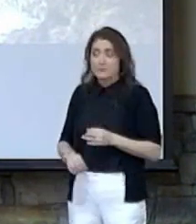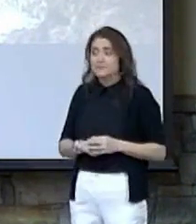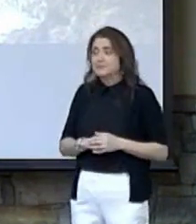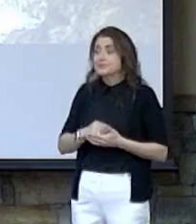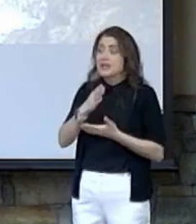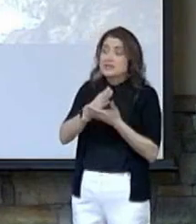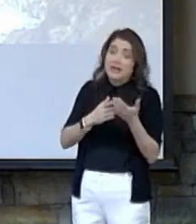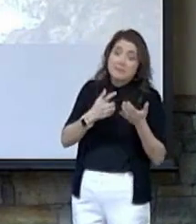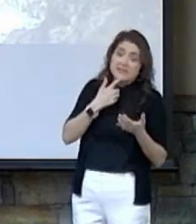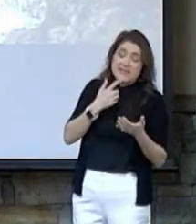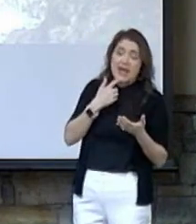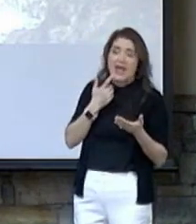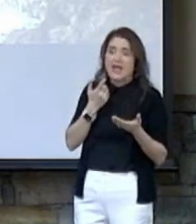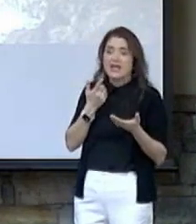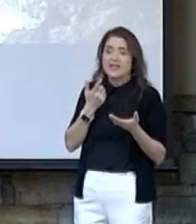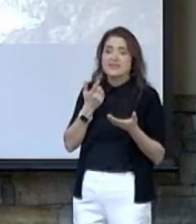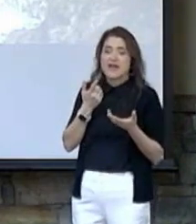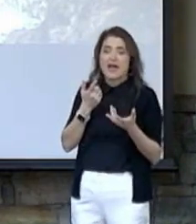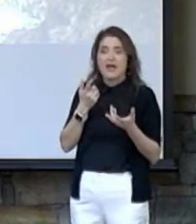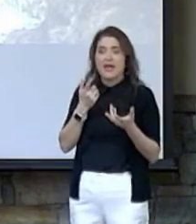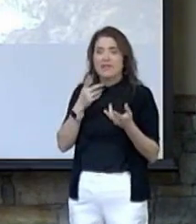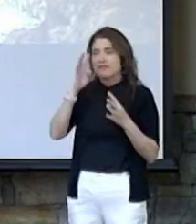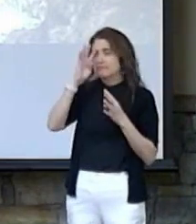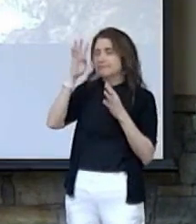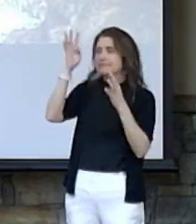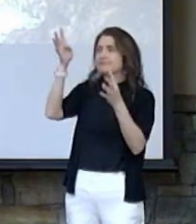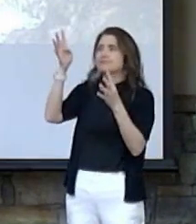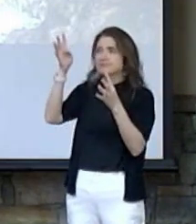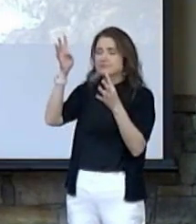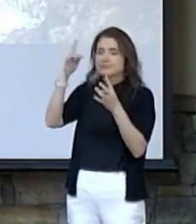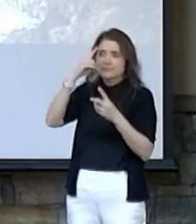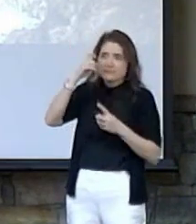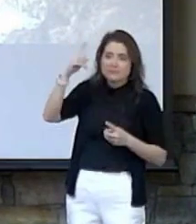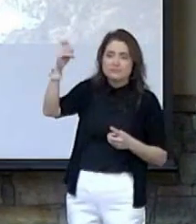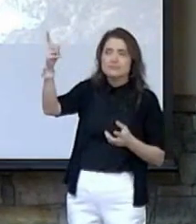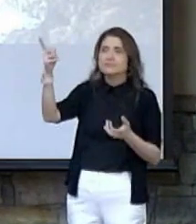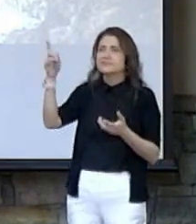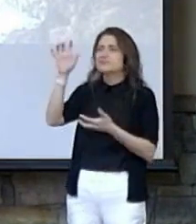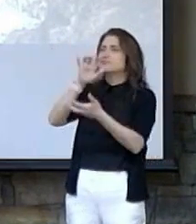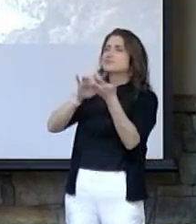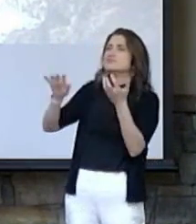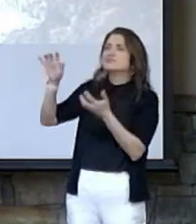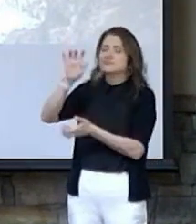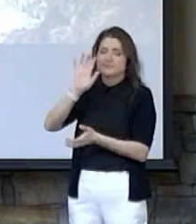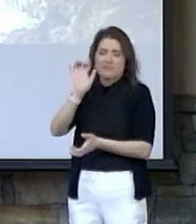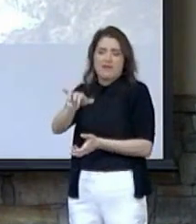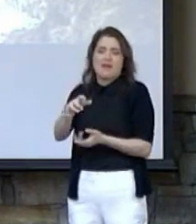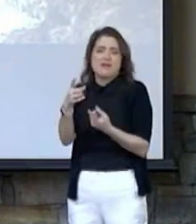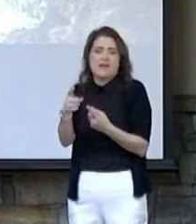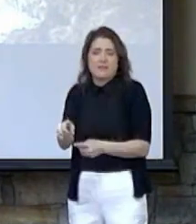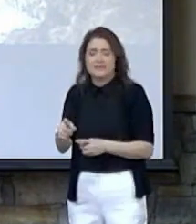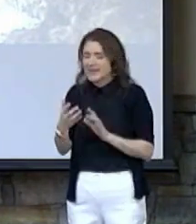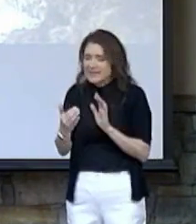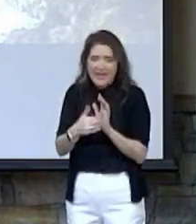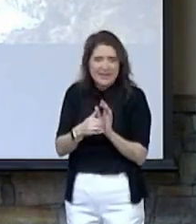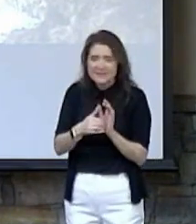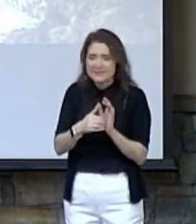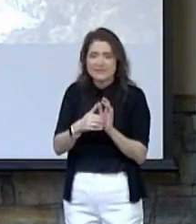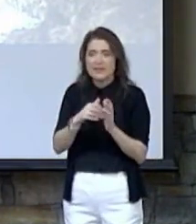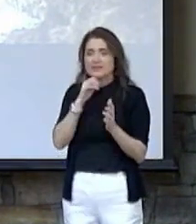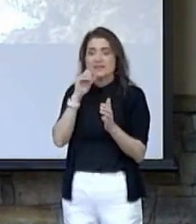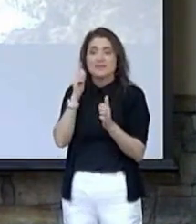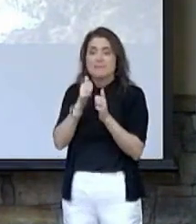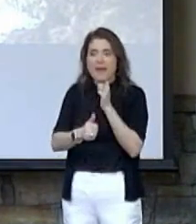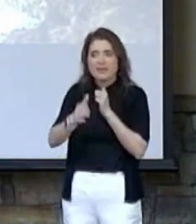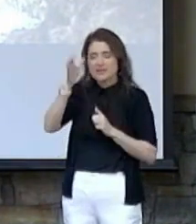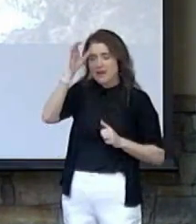Some say that they simply hallucinated, that they simply saw a hallucination. Again, it just doesn't pass the